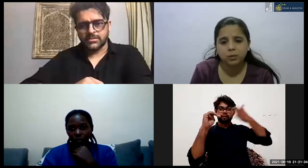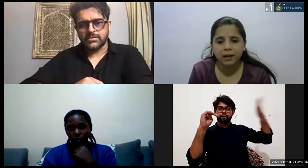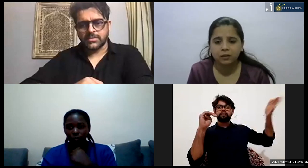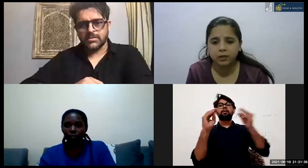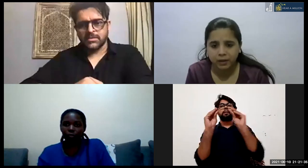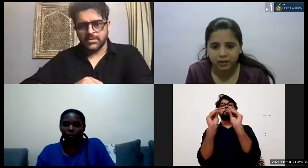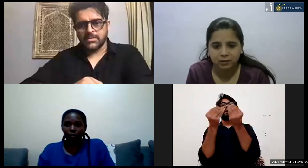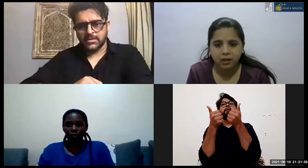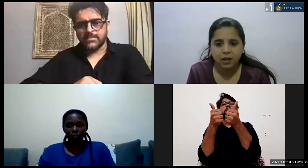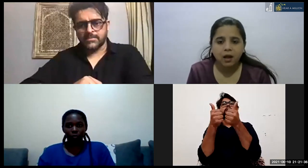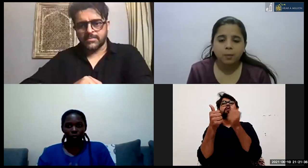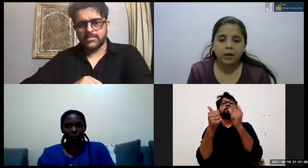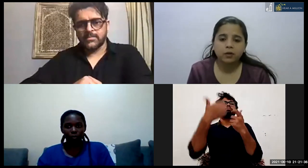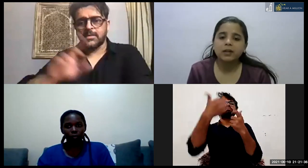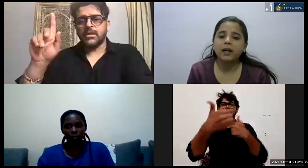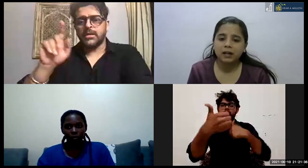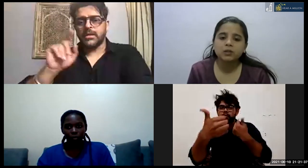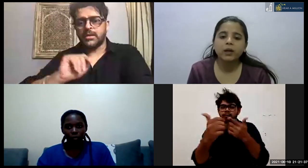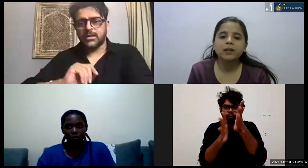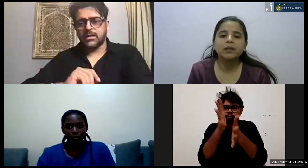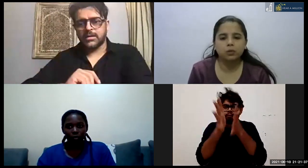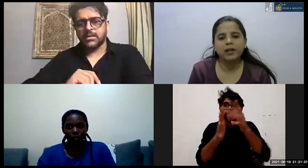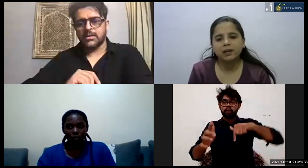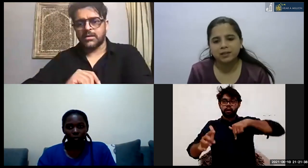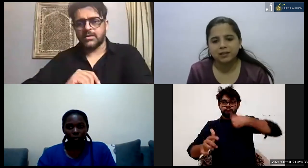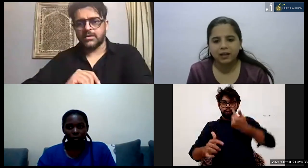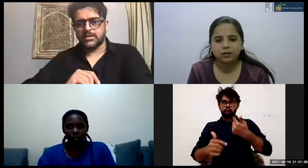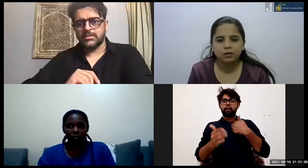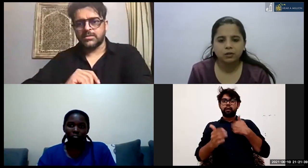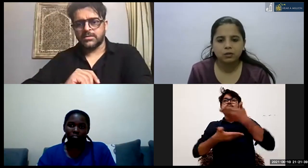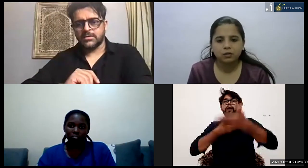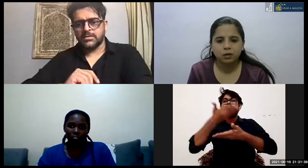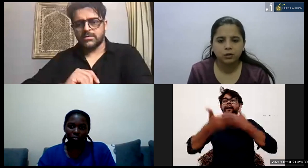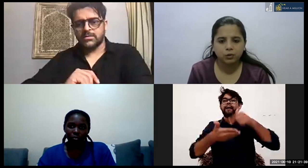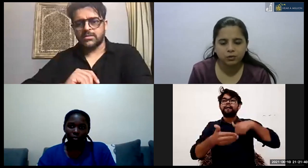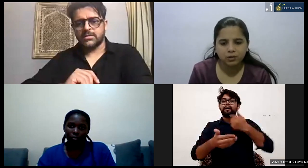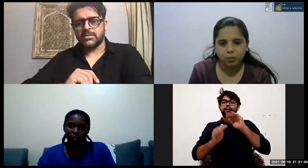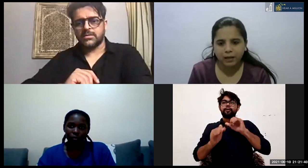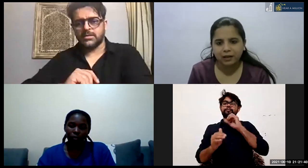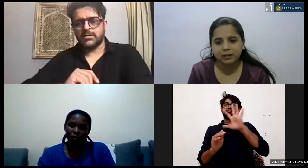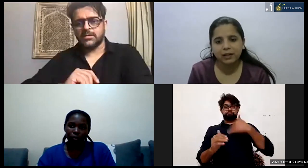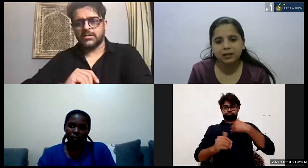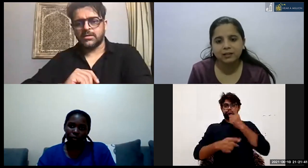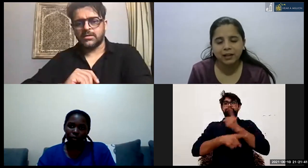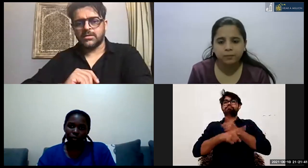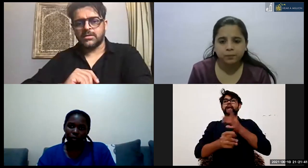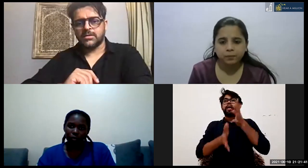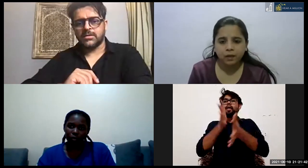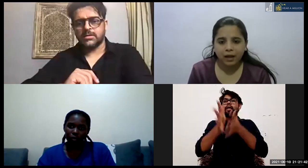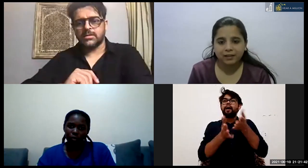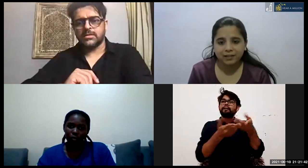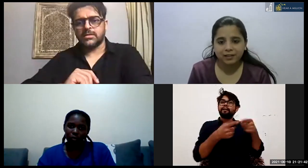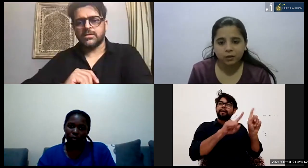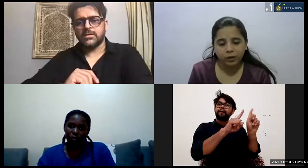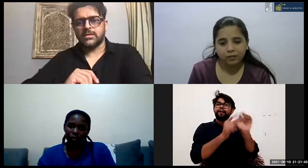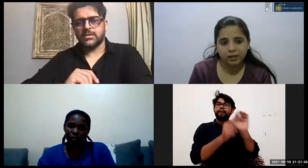use the mobile of their parents. But for the adults one, it's quite easy. They can use the mobile and they can easily,